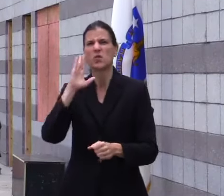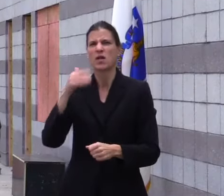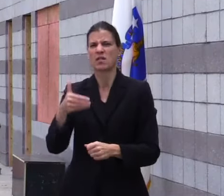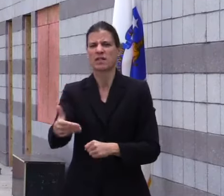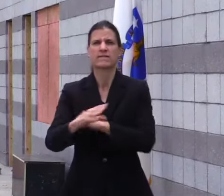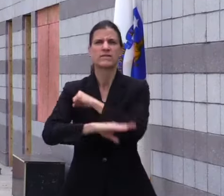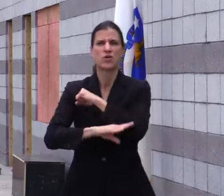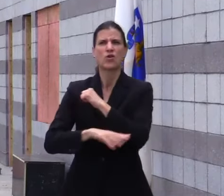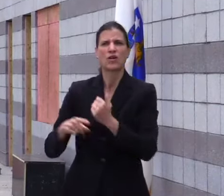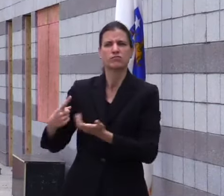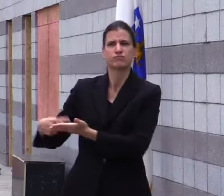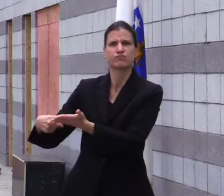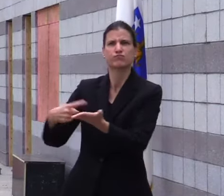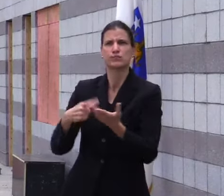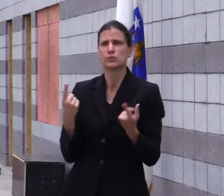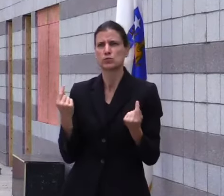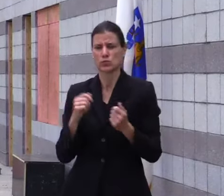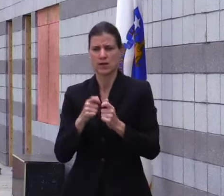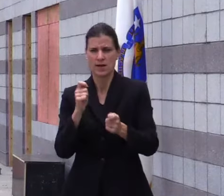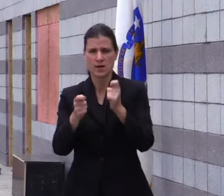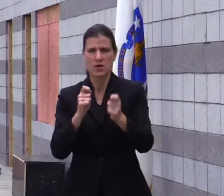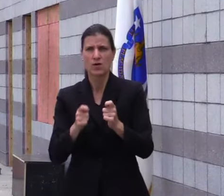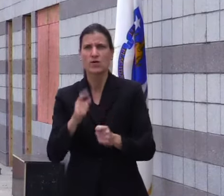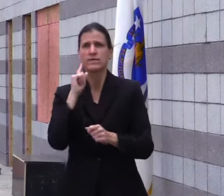look to address that gap.